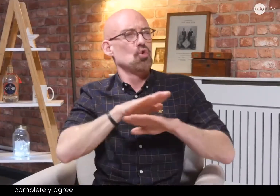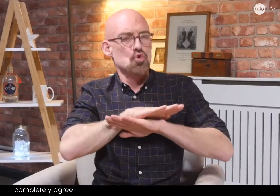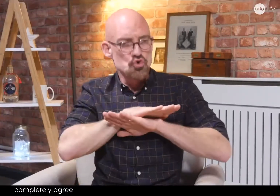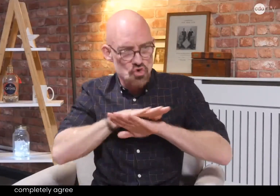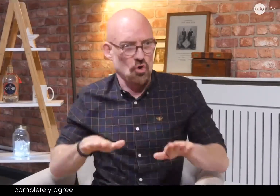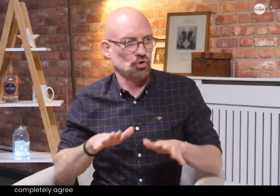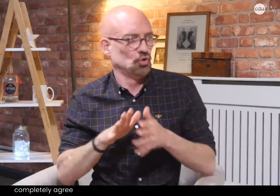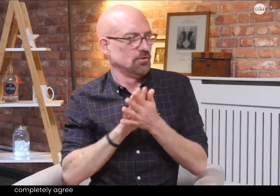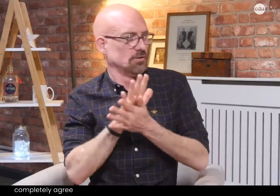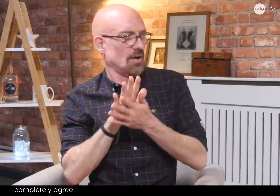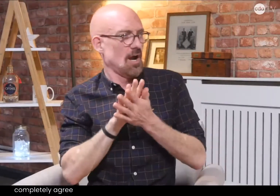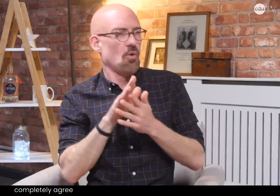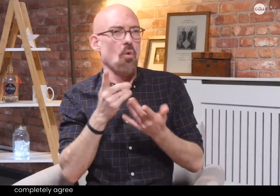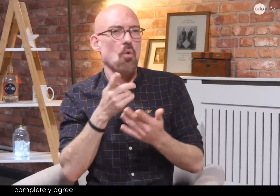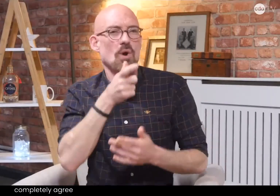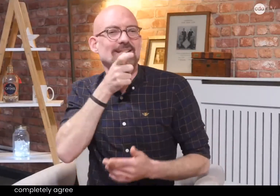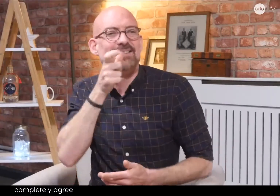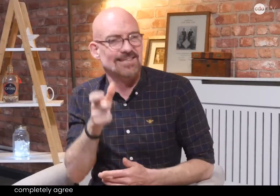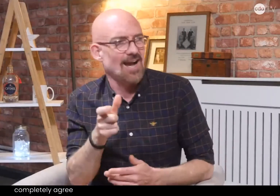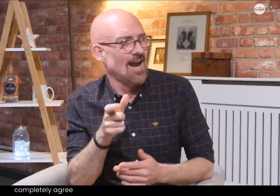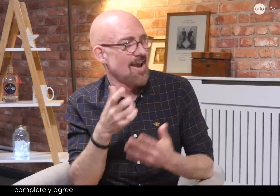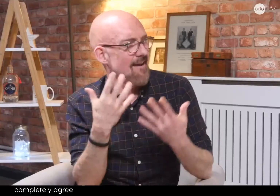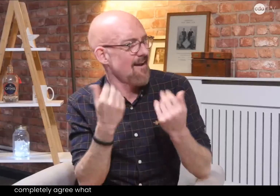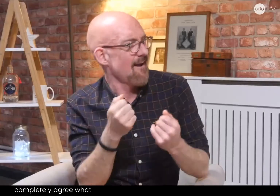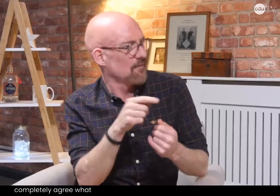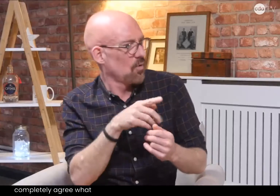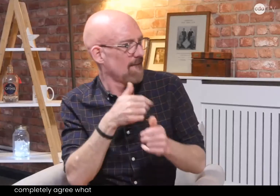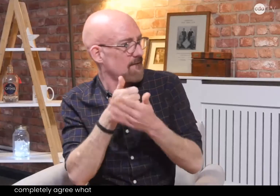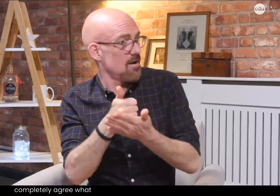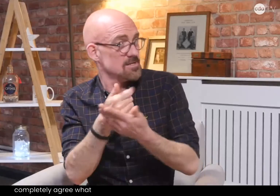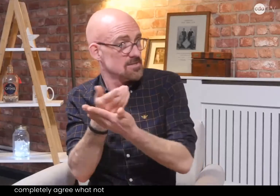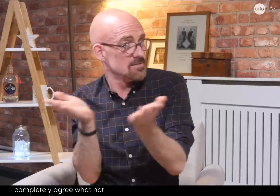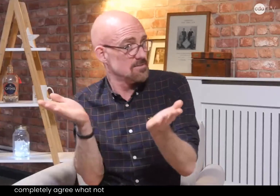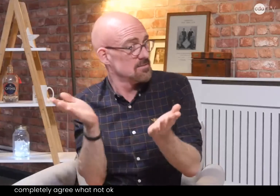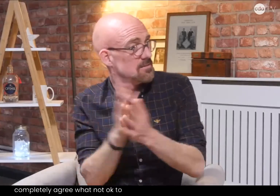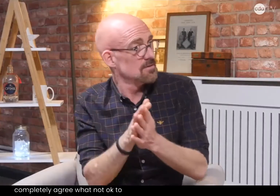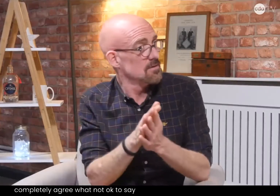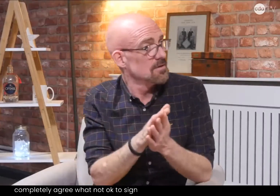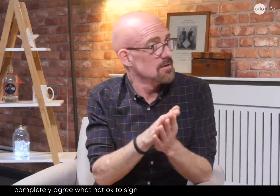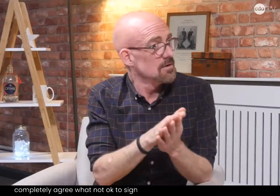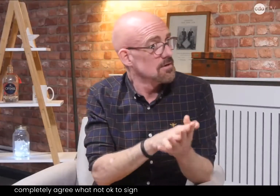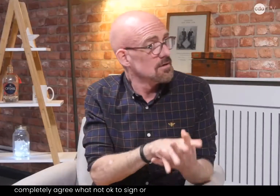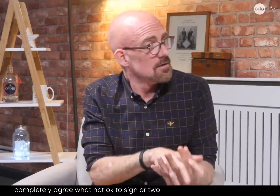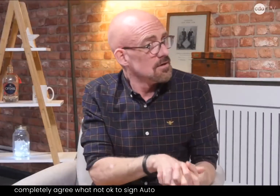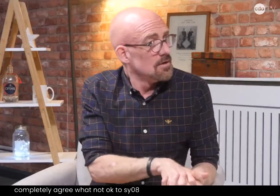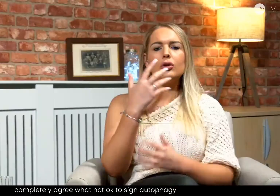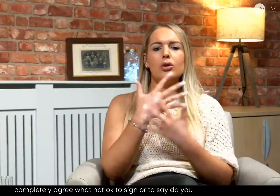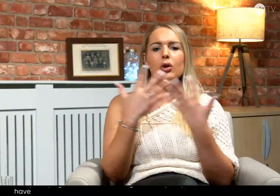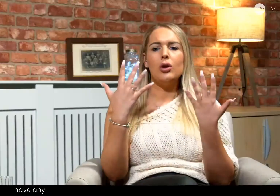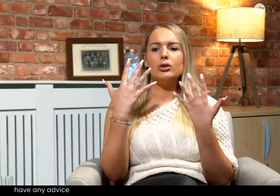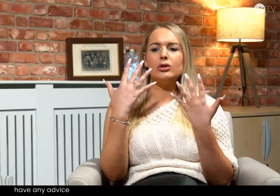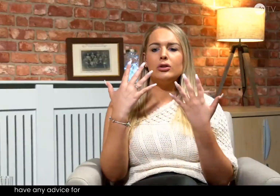transgender, what's not okay to sign or to say? Do you have any advice for anybody?